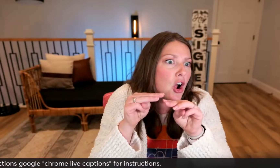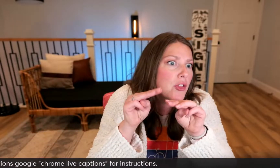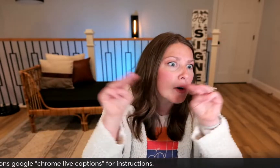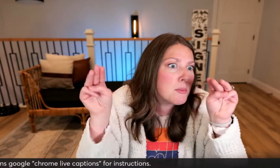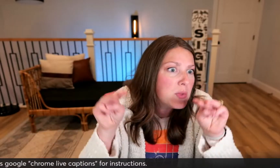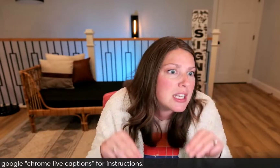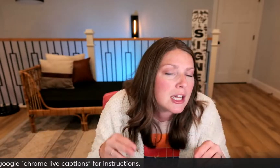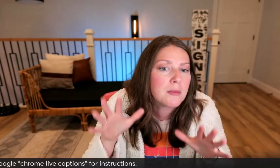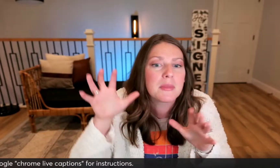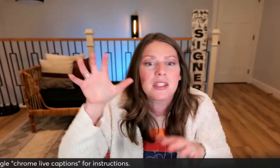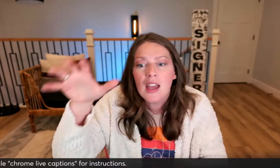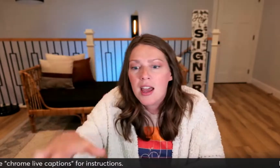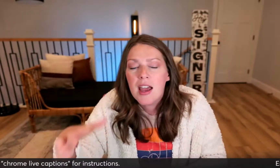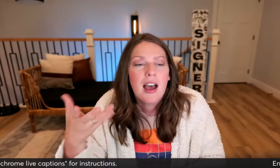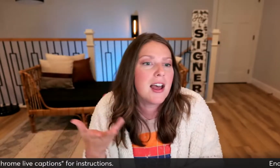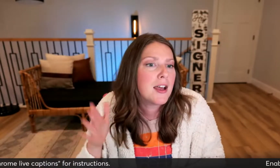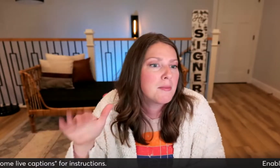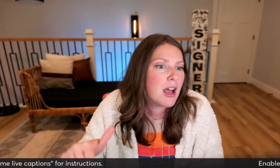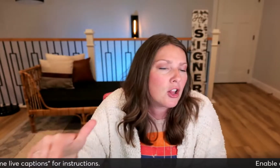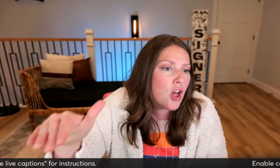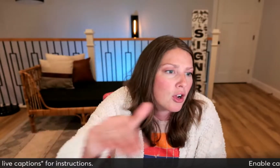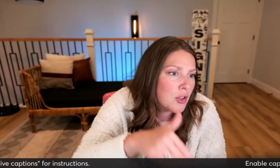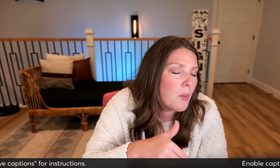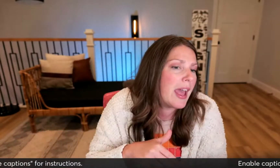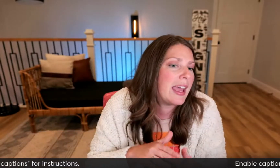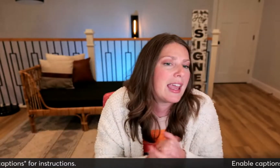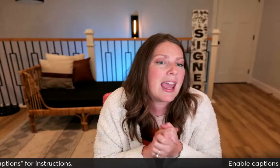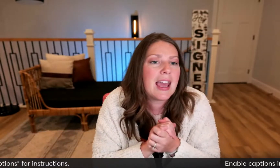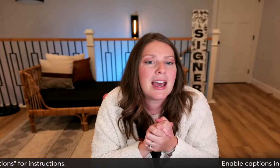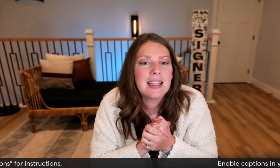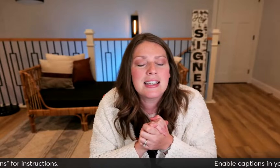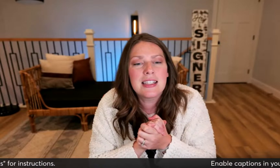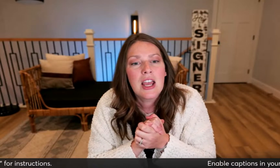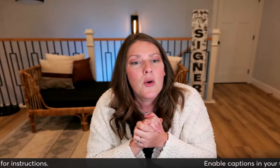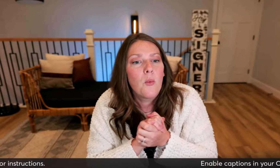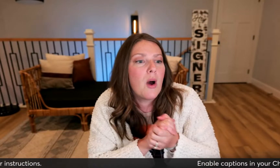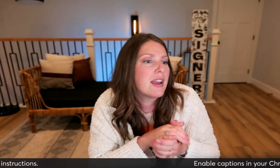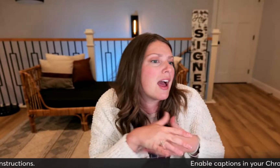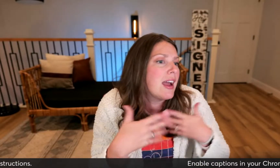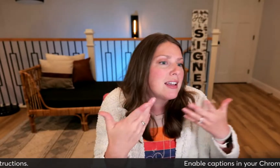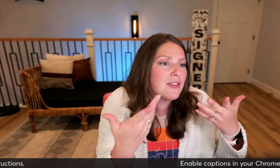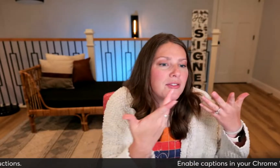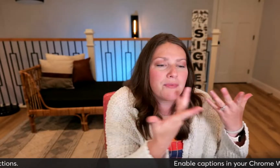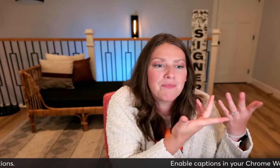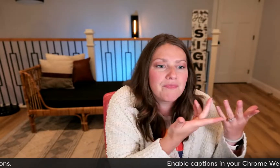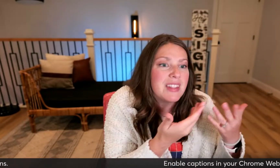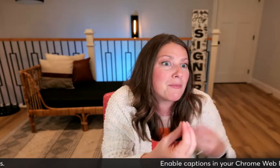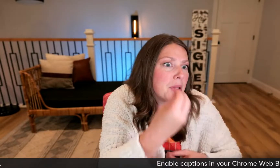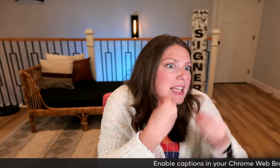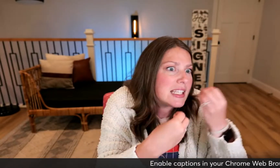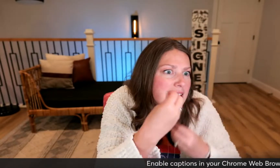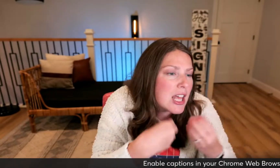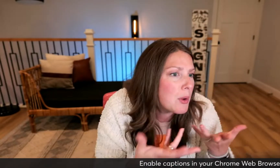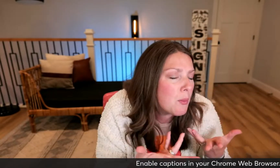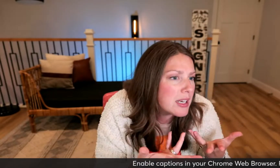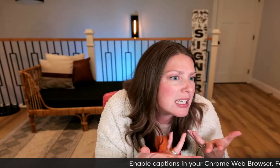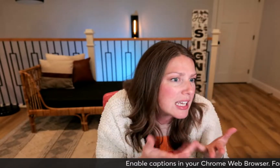there museums along the way, and what kind of places that we want to